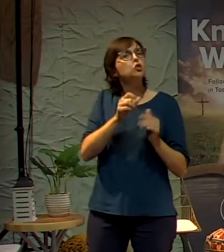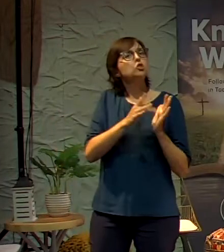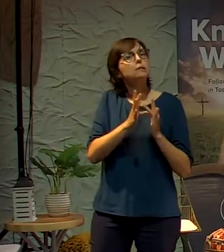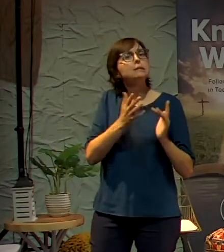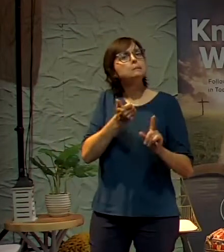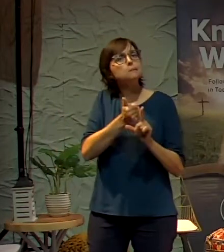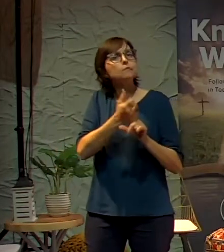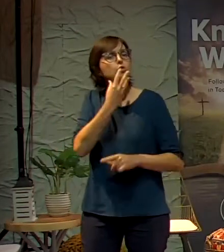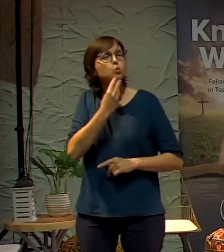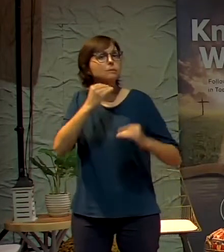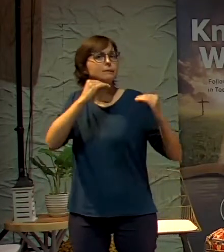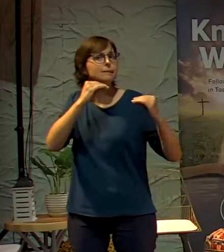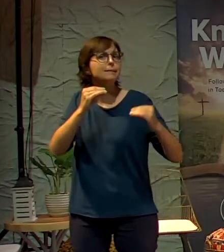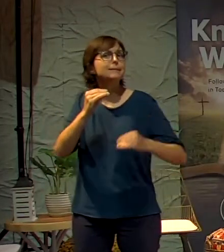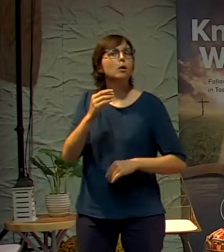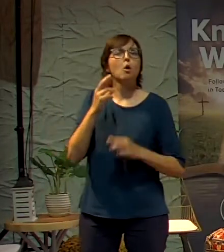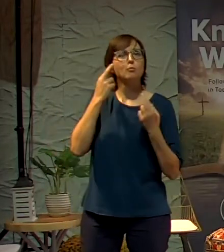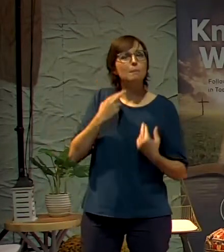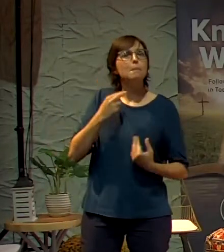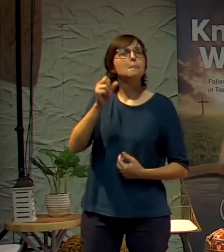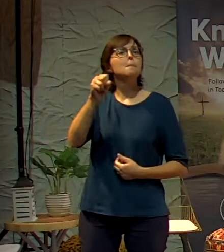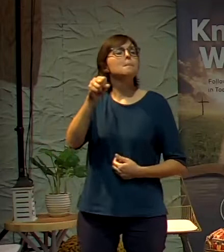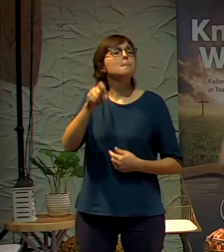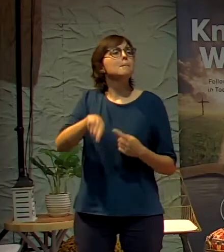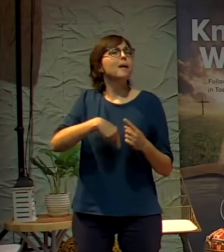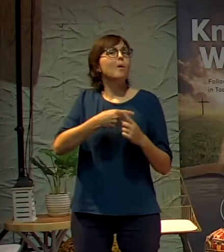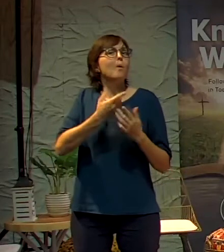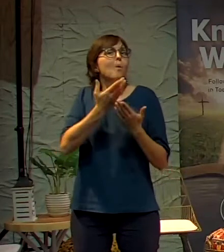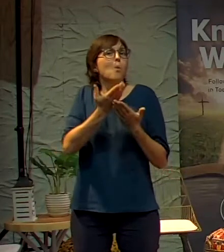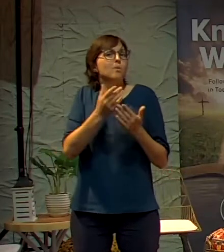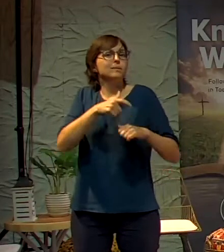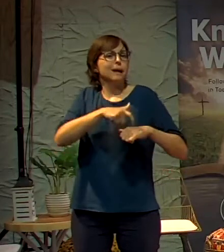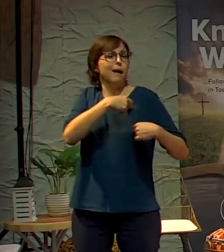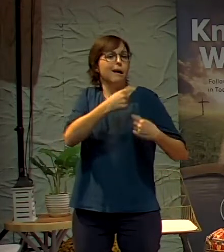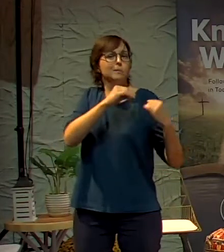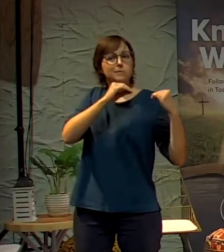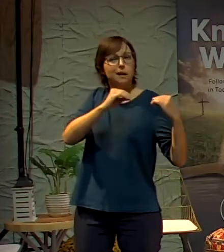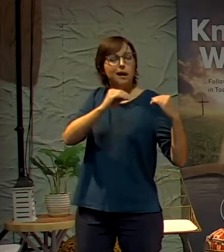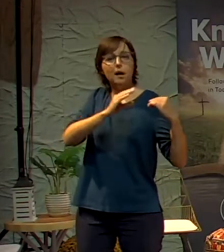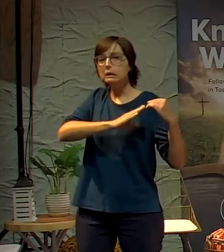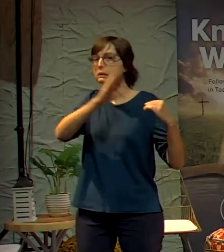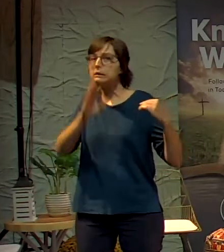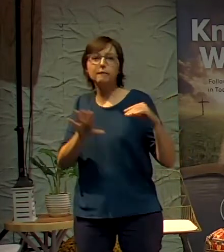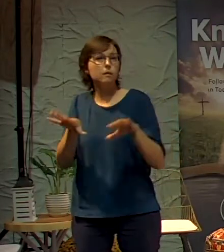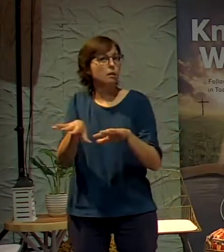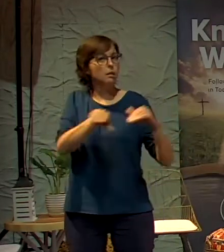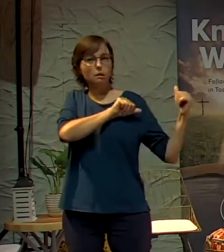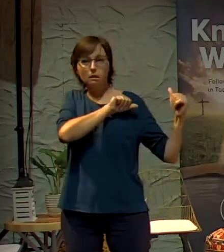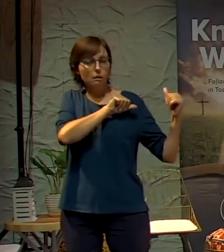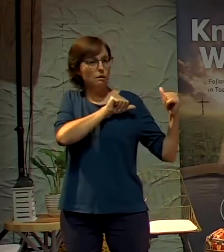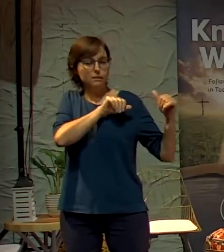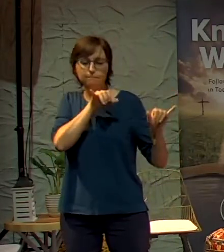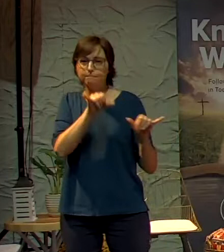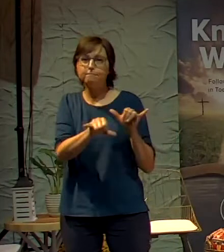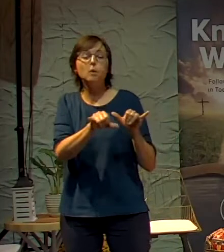and in during this whole time that he taught, he never left the country, right? Most of the